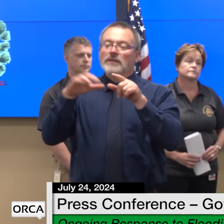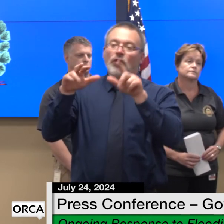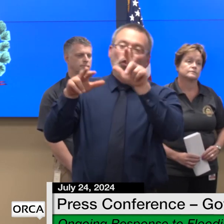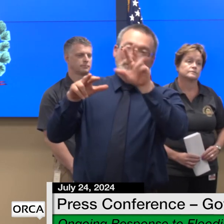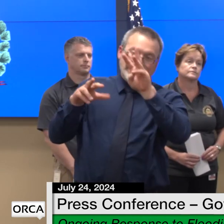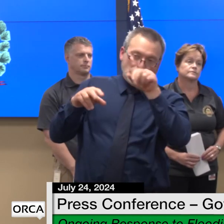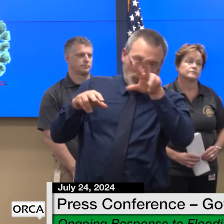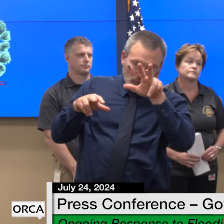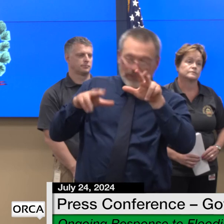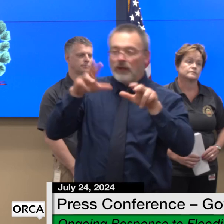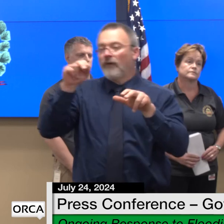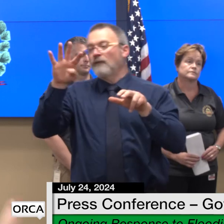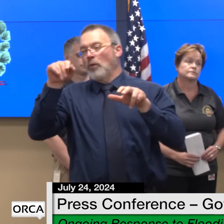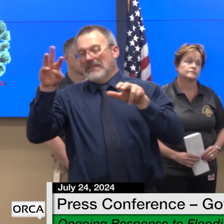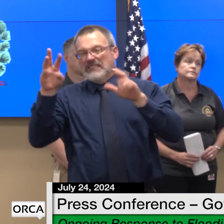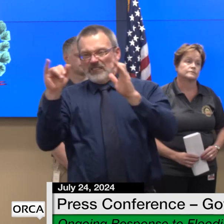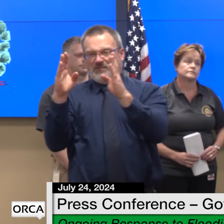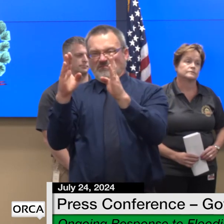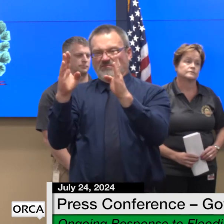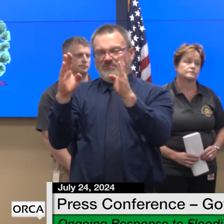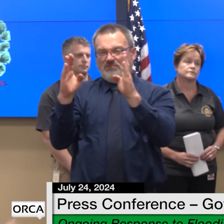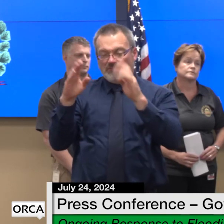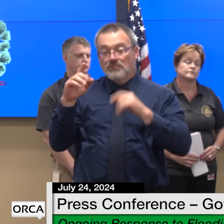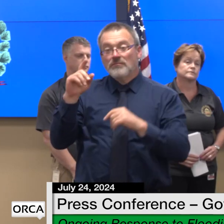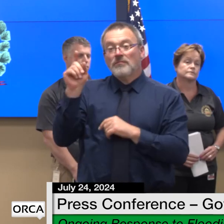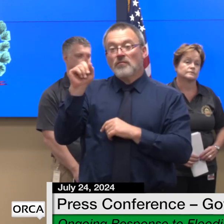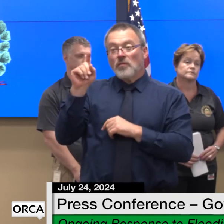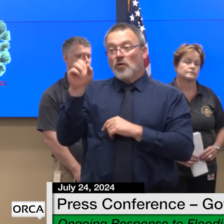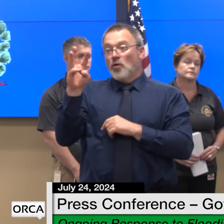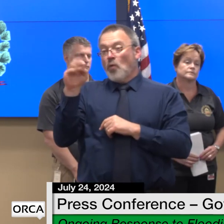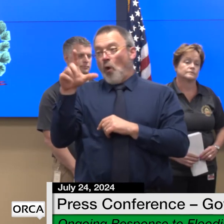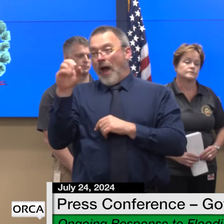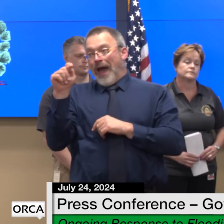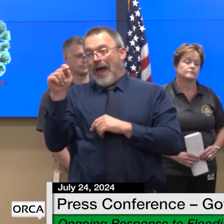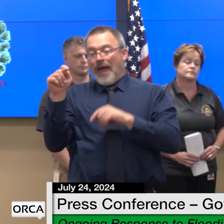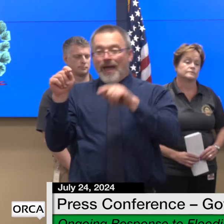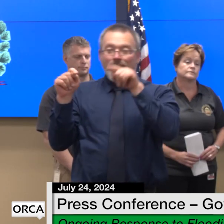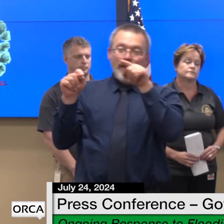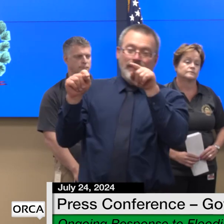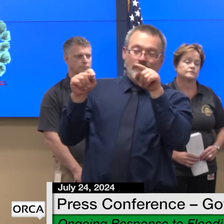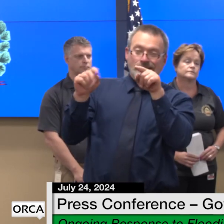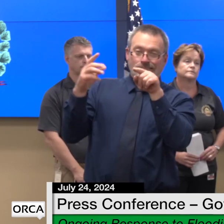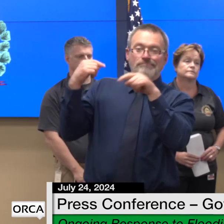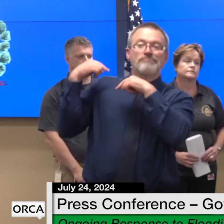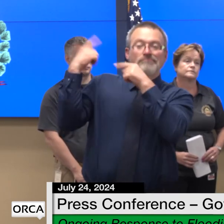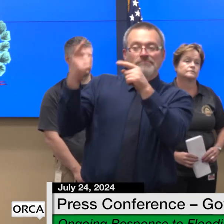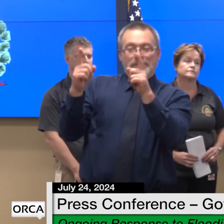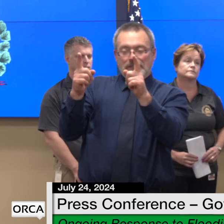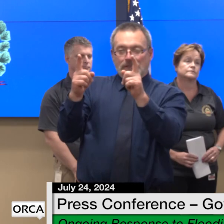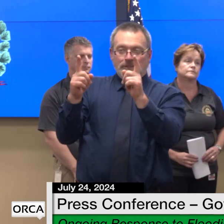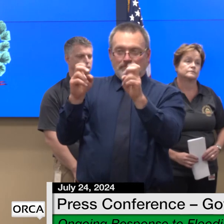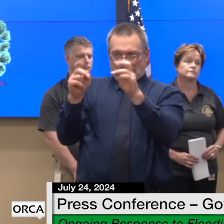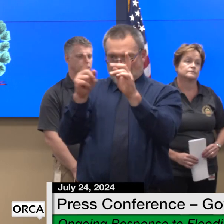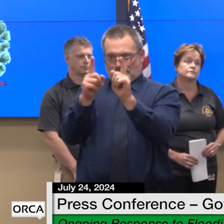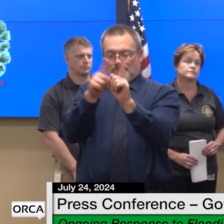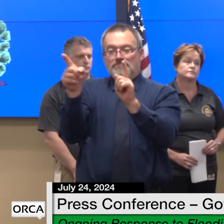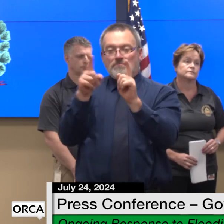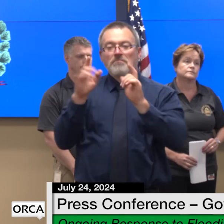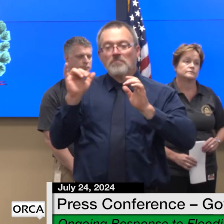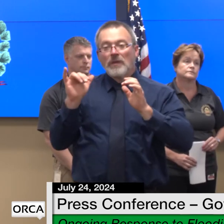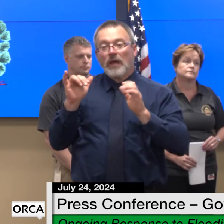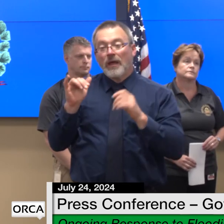Trailhead to Wolcott Village. That is from last summer. All public transit is operating as